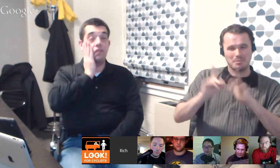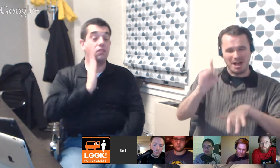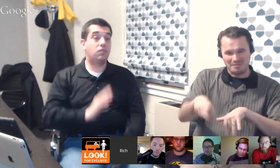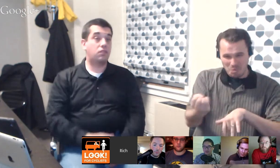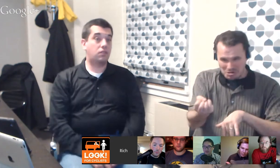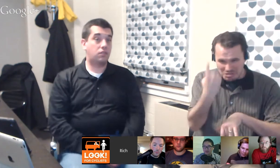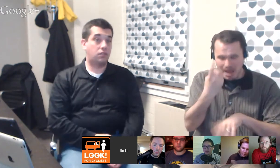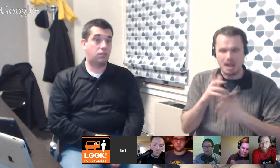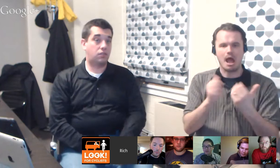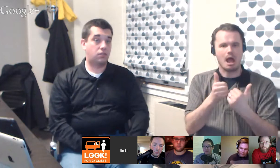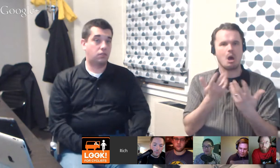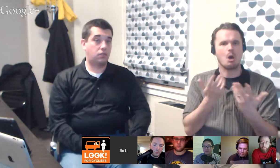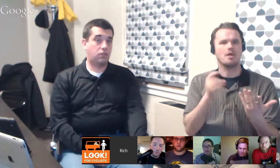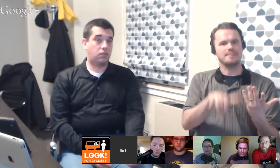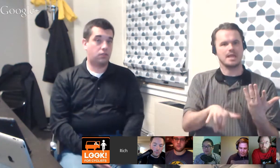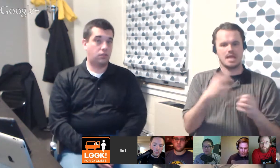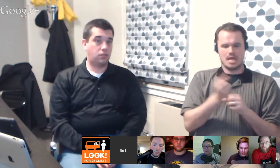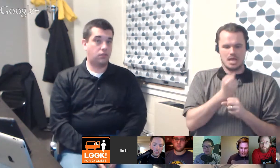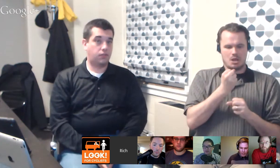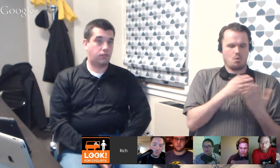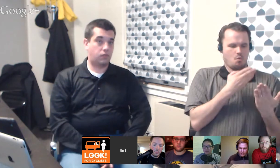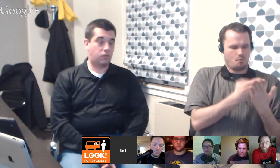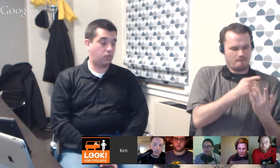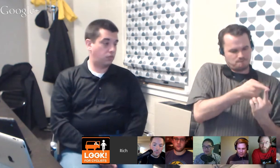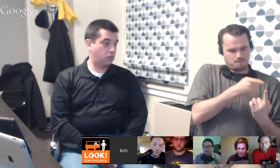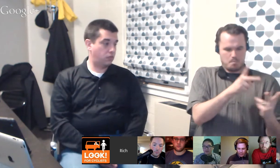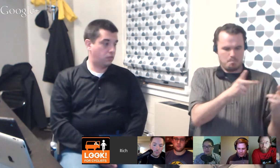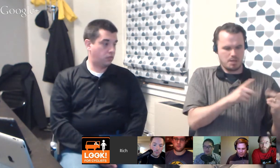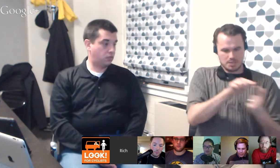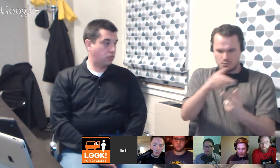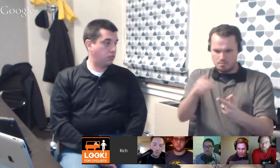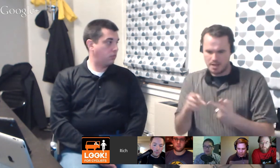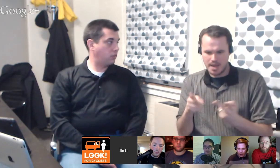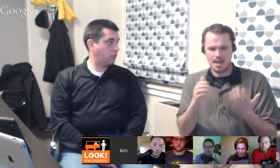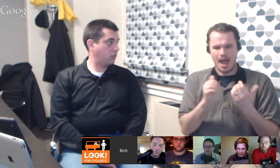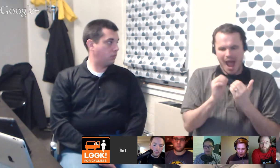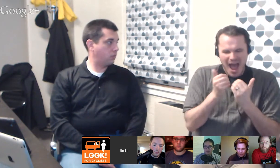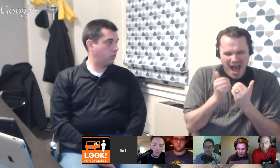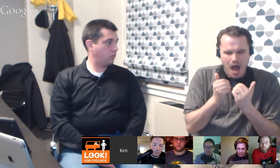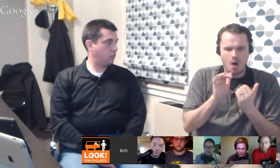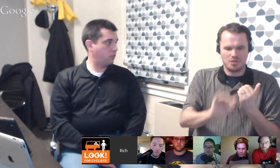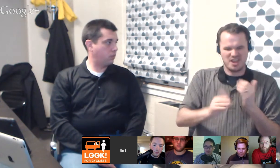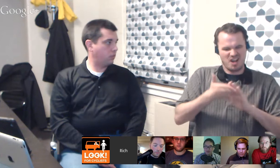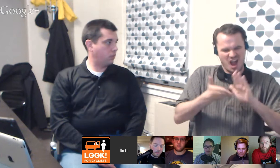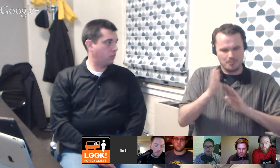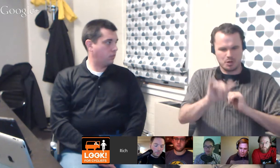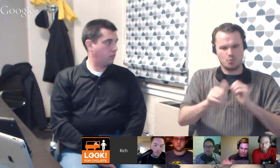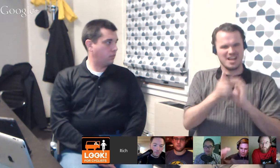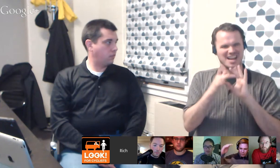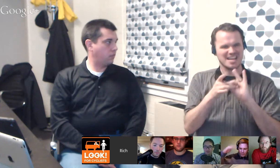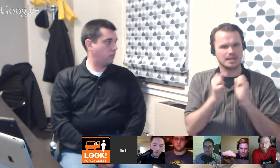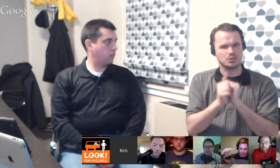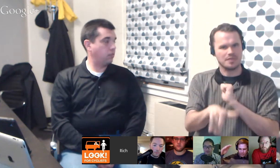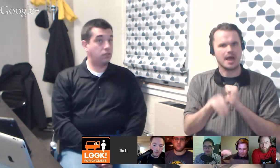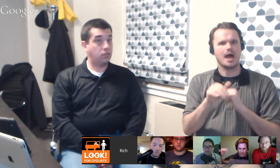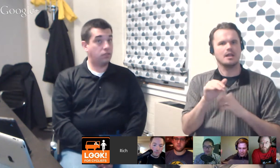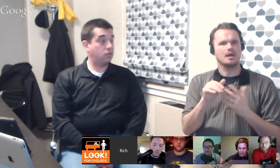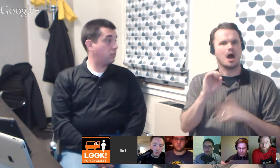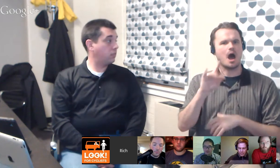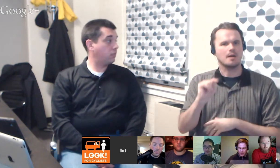understand how they get from place to place, or understand how they're operating with this widget. Say you have a